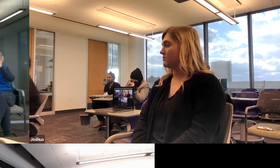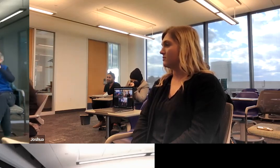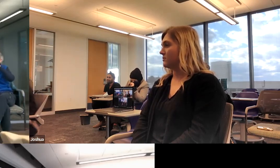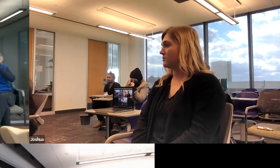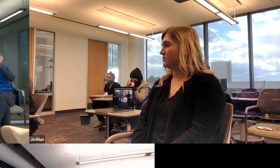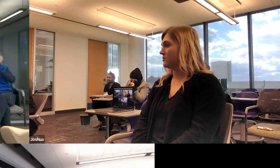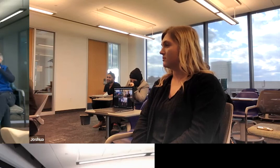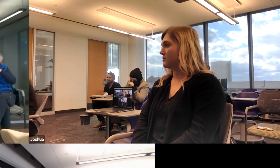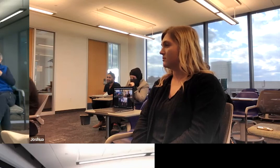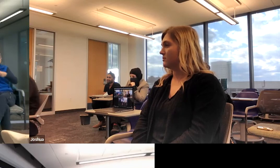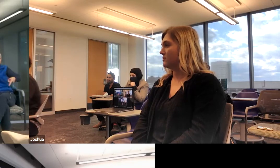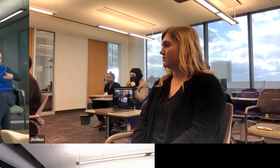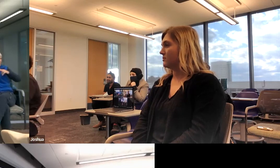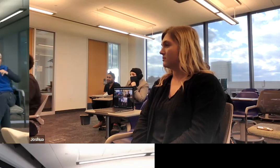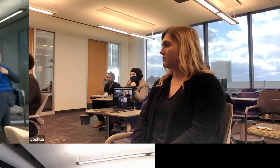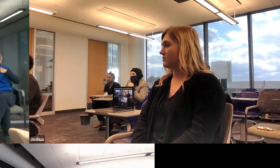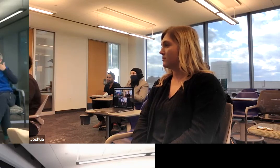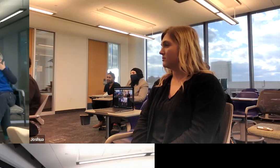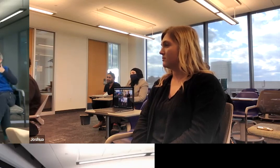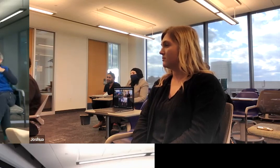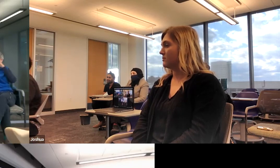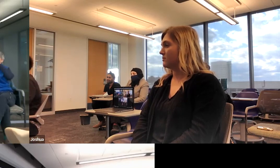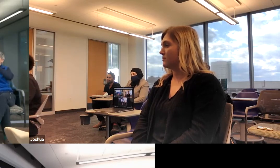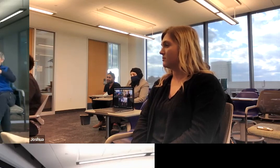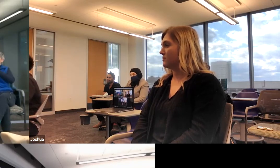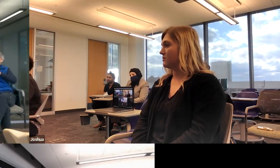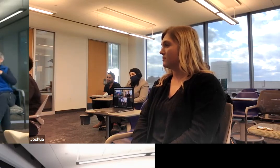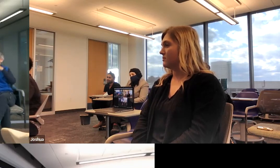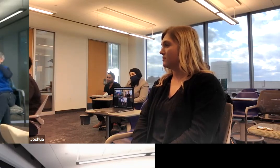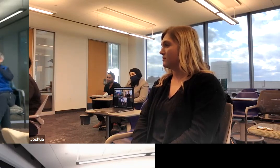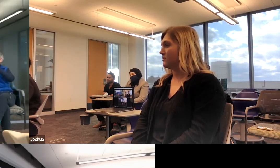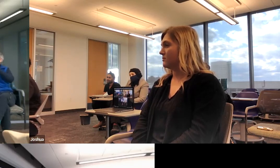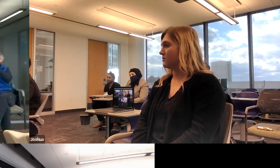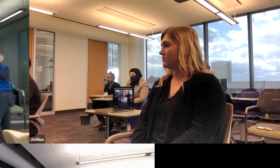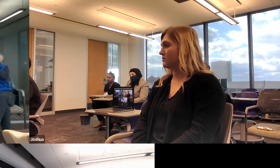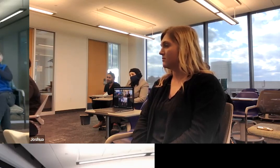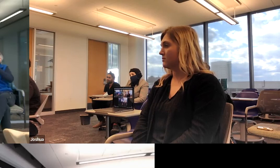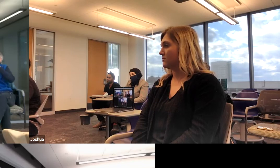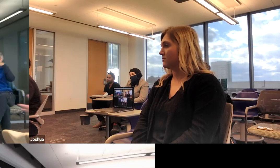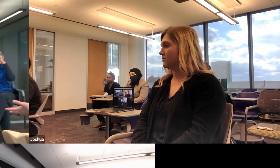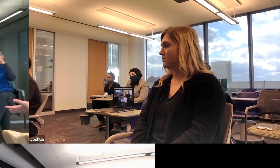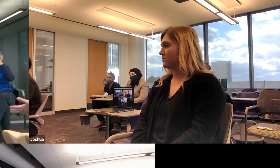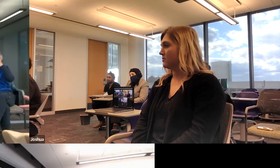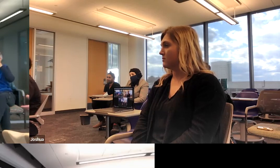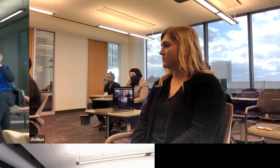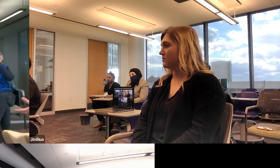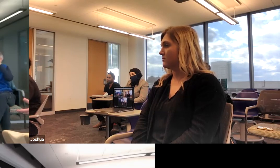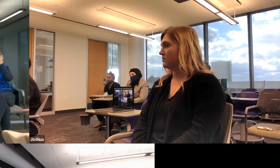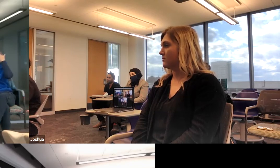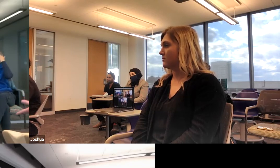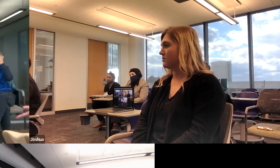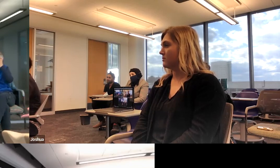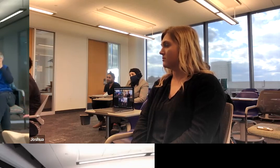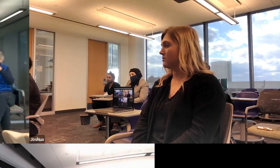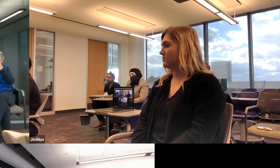could do what they're doing at Starbucks, just with basic signs, basic communication, you know, I just coming here today, you know, maybe I get lost